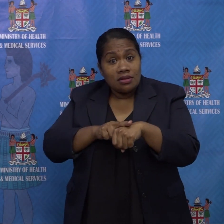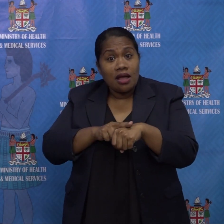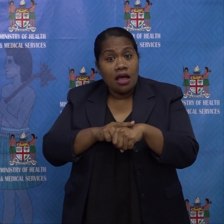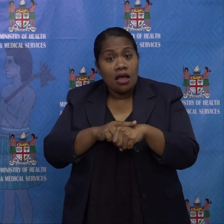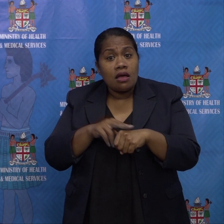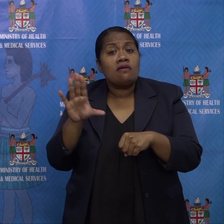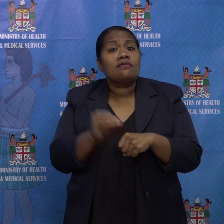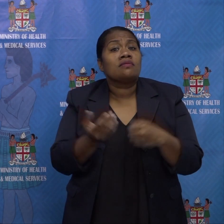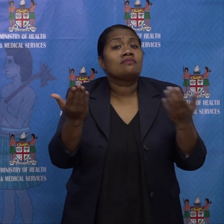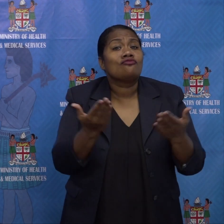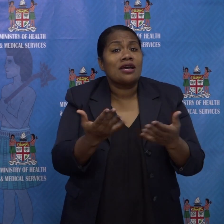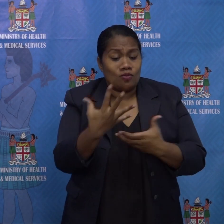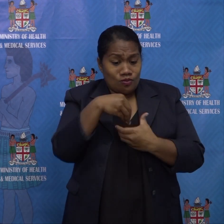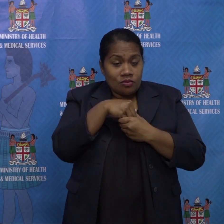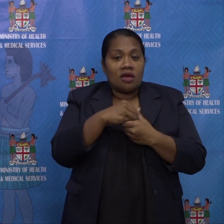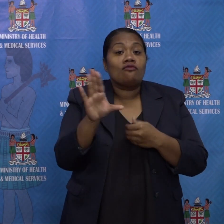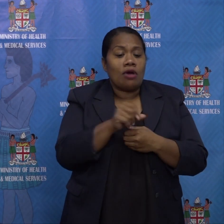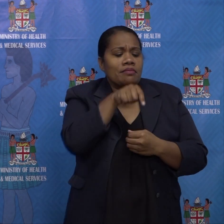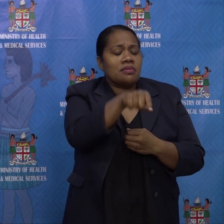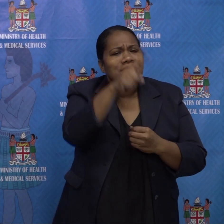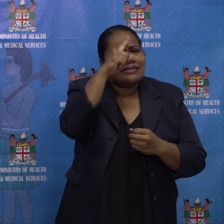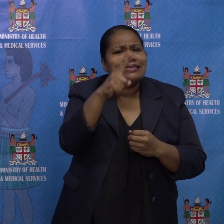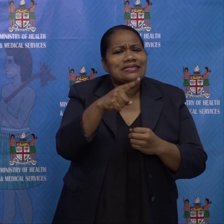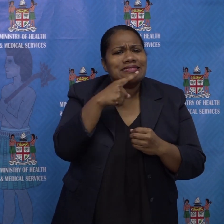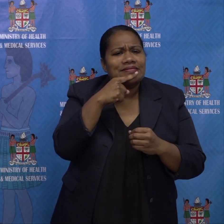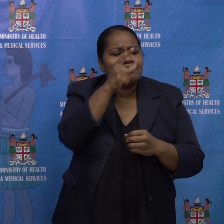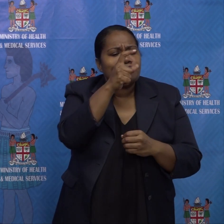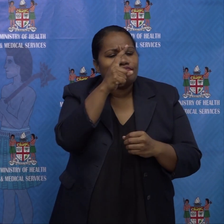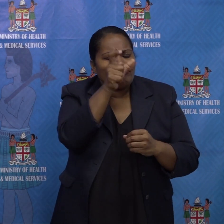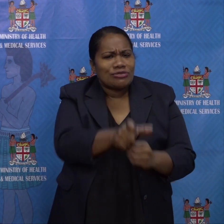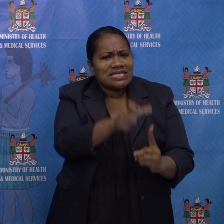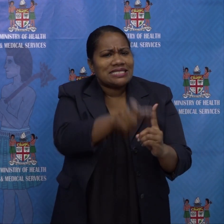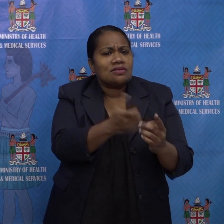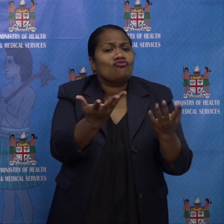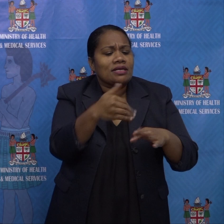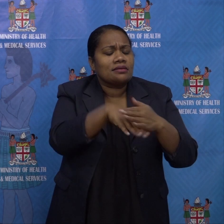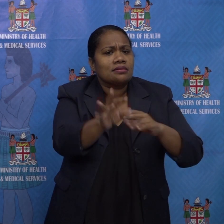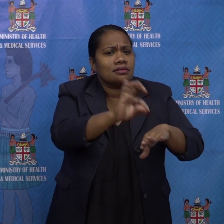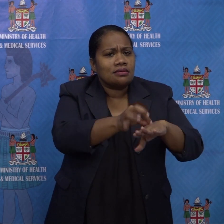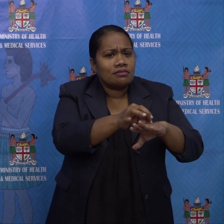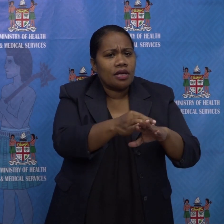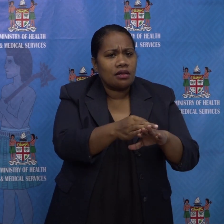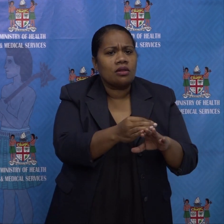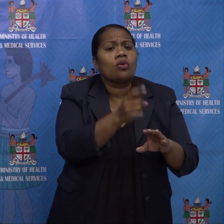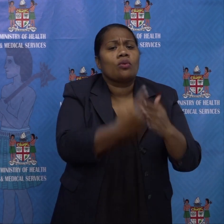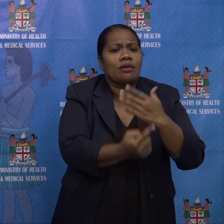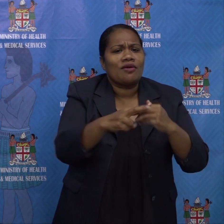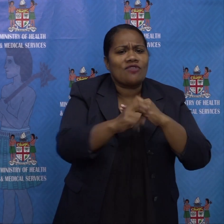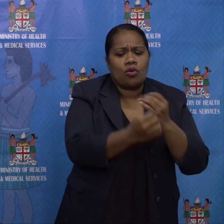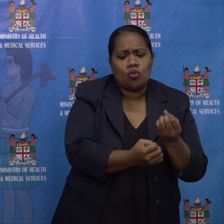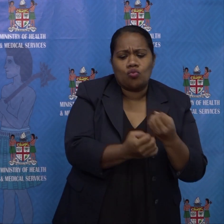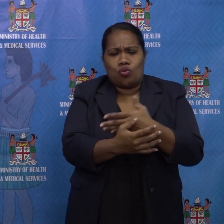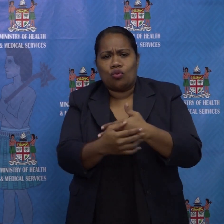patient. So in total, Fiji has had 125 cases since our first case was detected on March the 19th